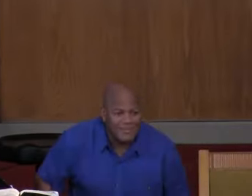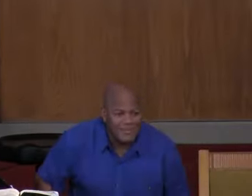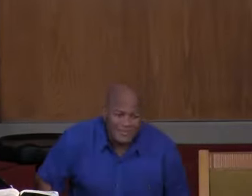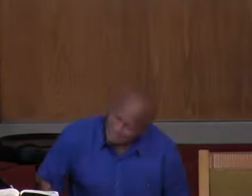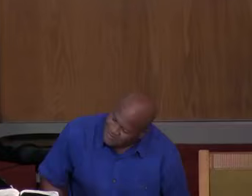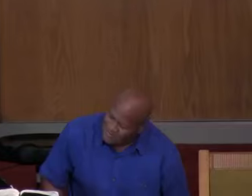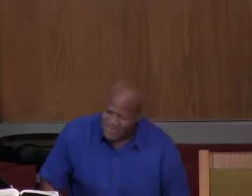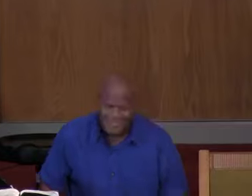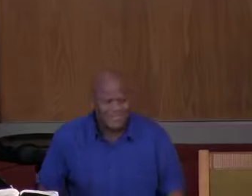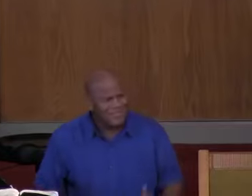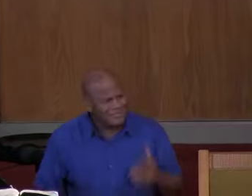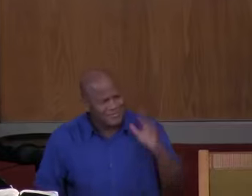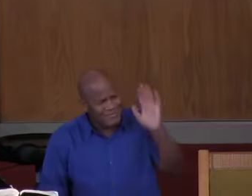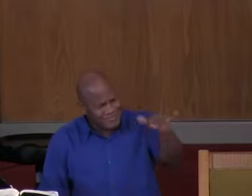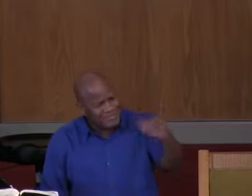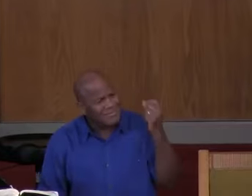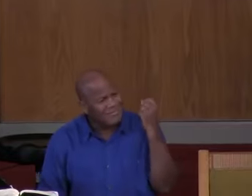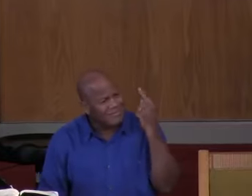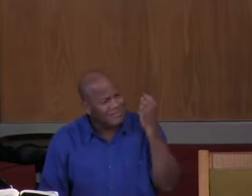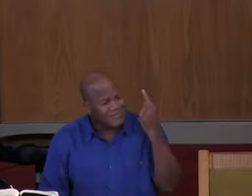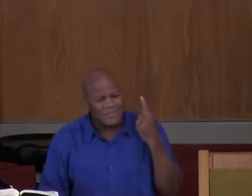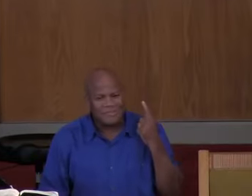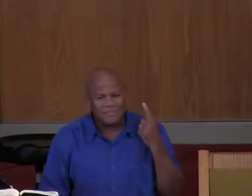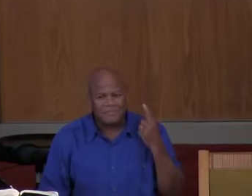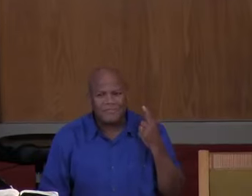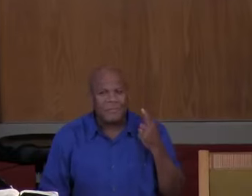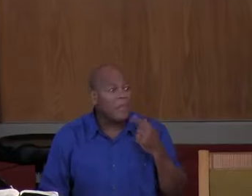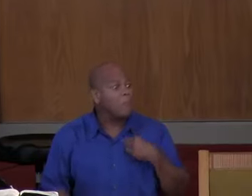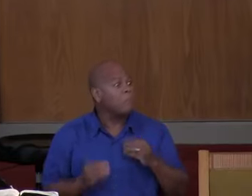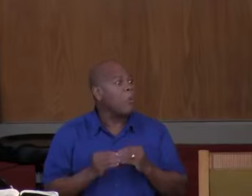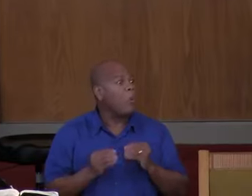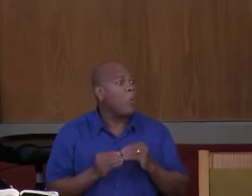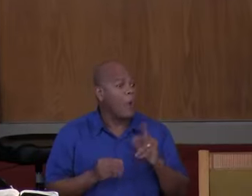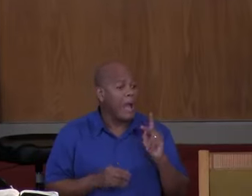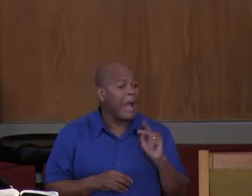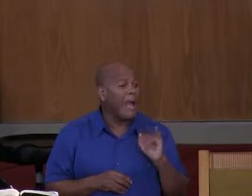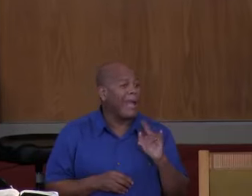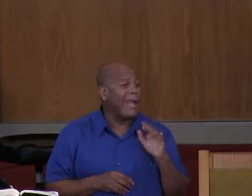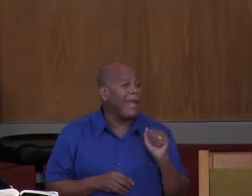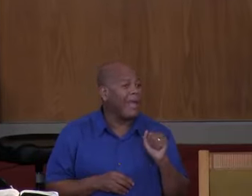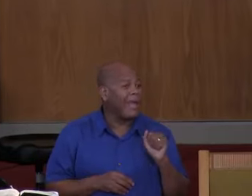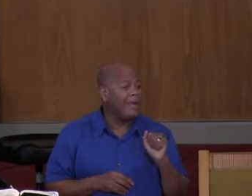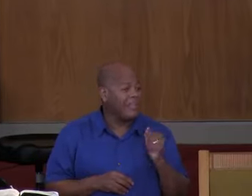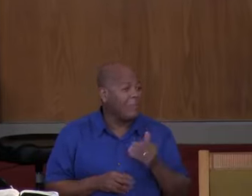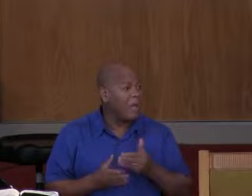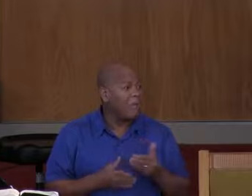Come on, somebody. I done threw away more IKEA stuff because I couldn't figure it out.